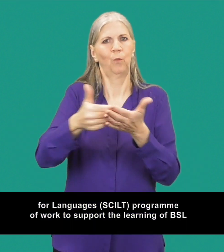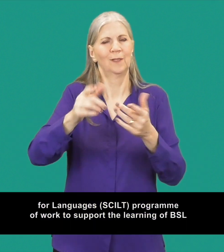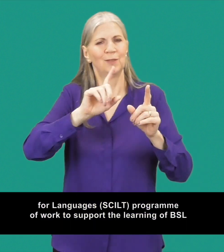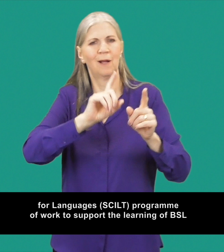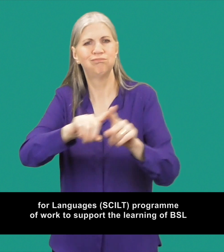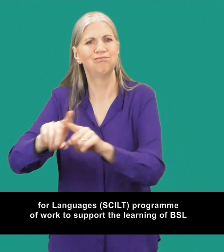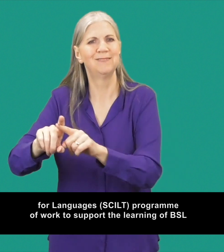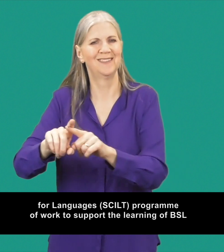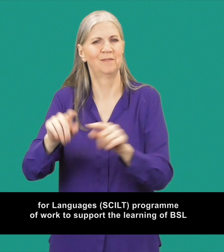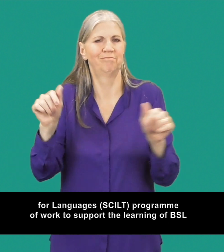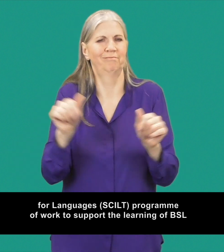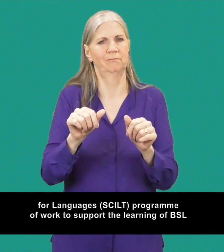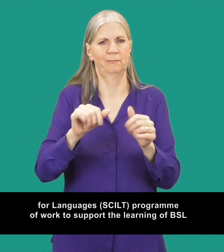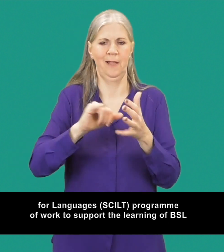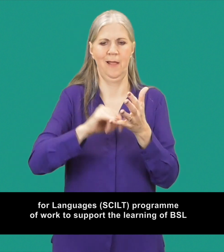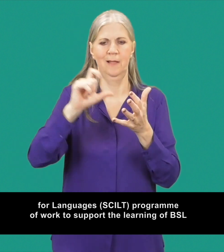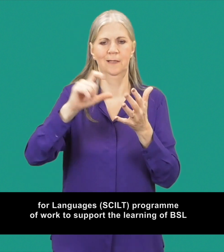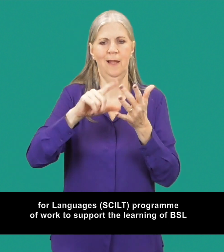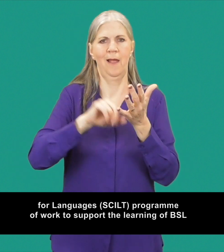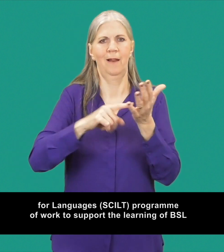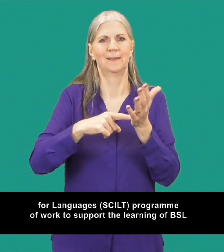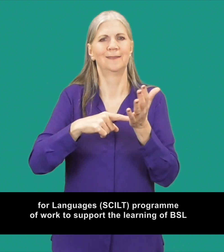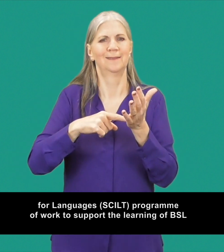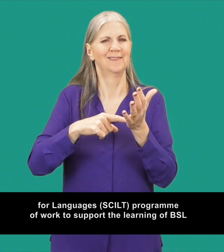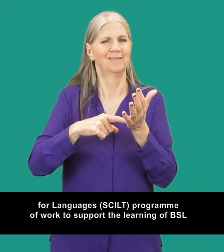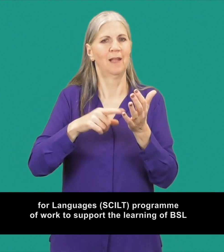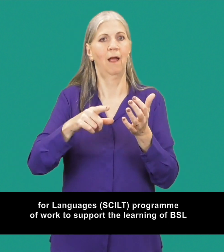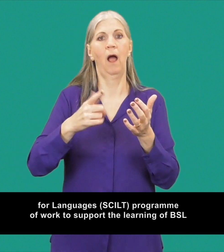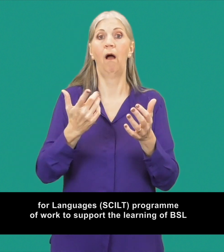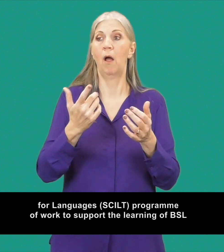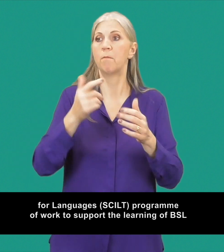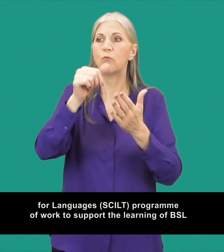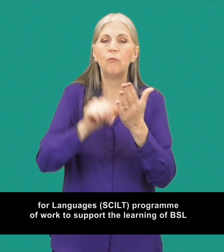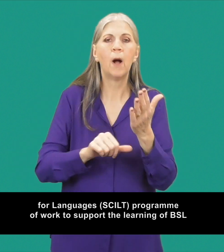work to support the learning of BSL